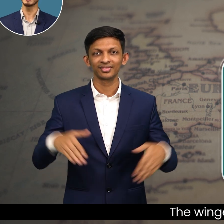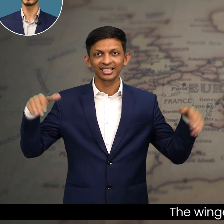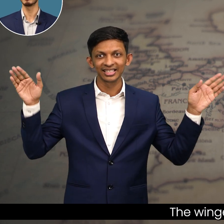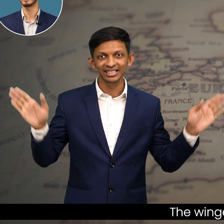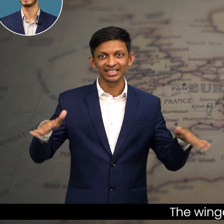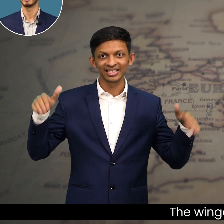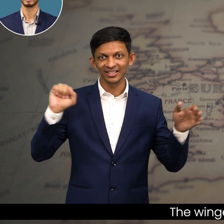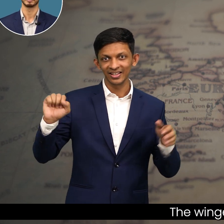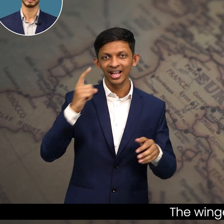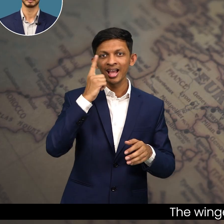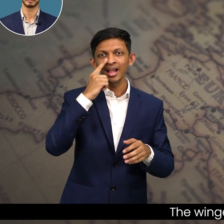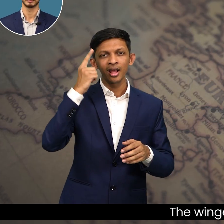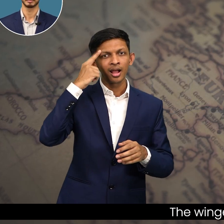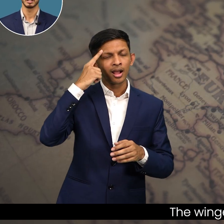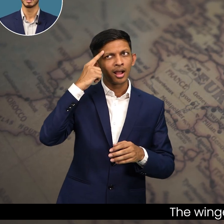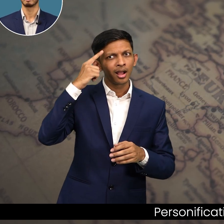The winged woman,